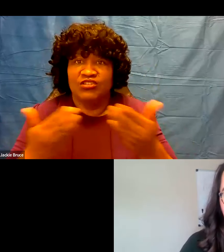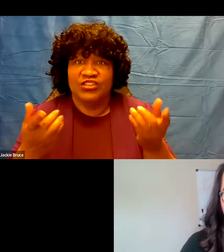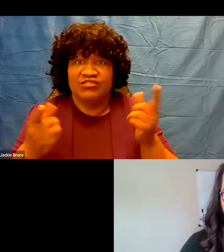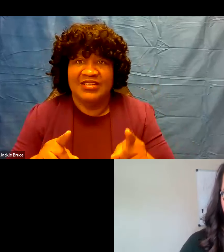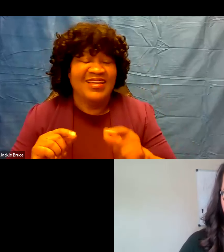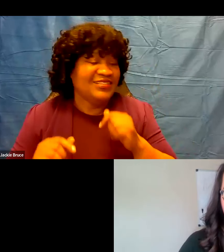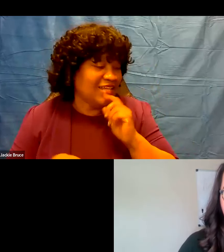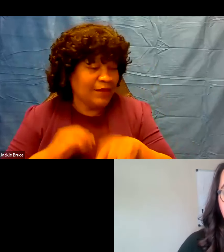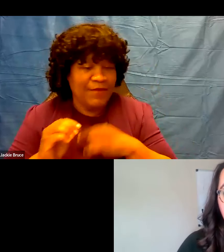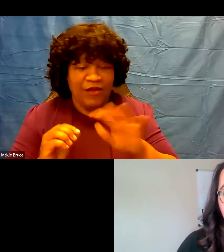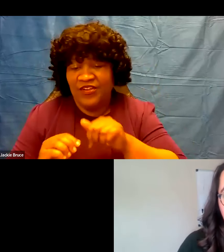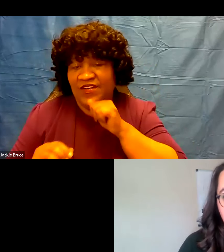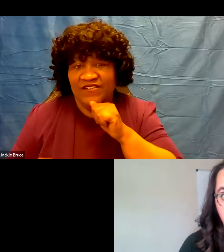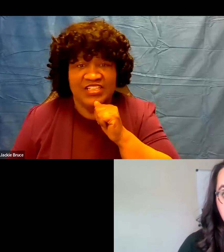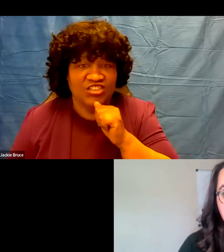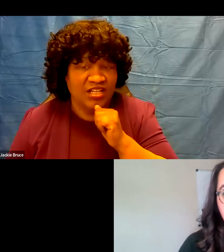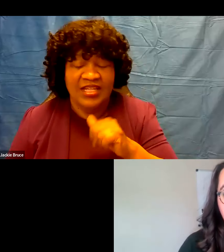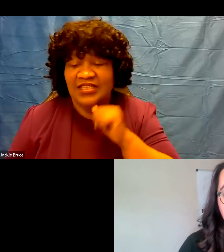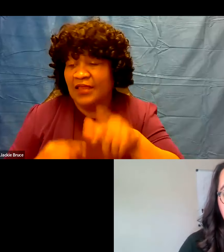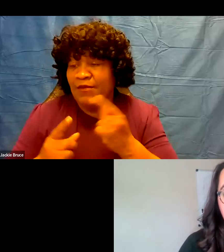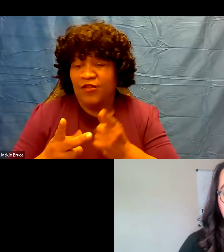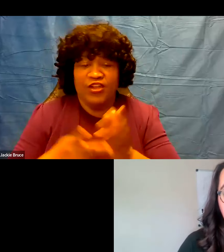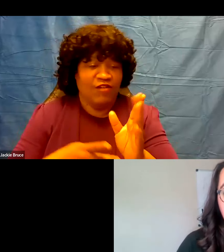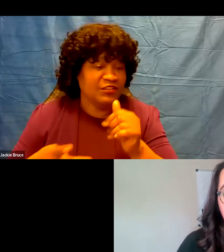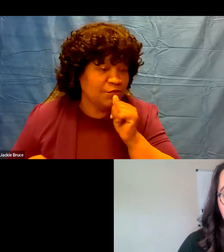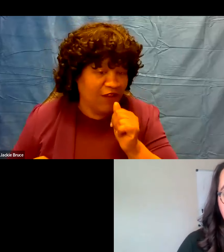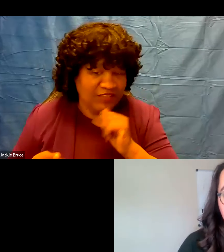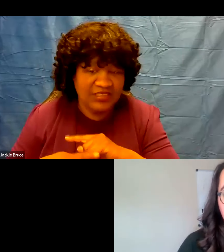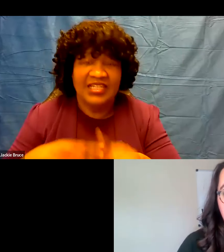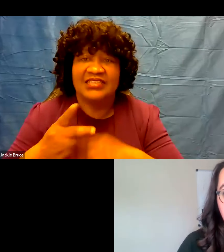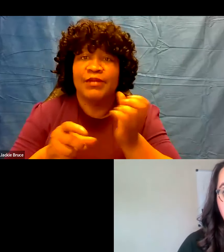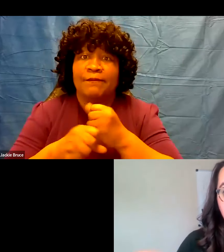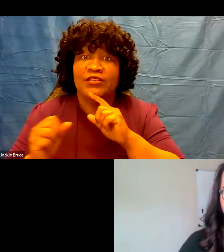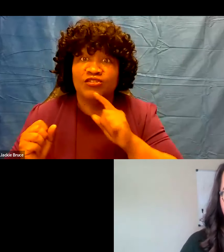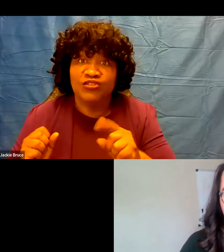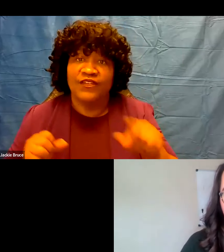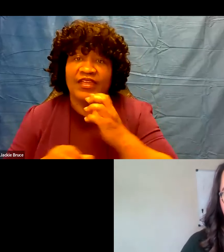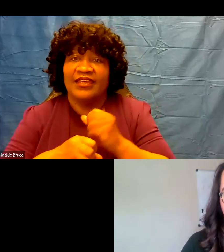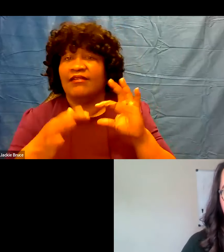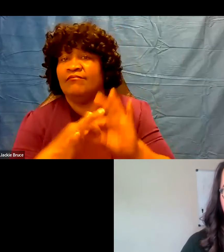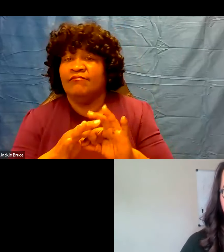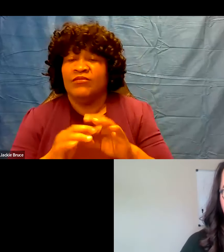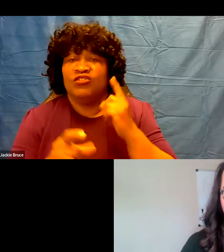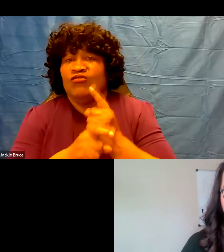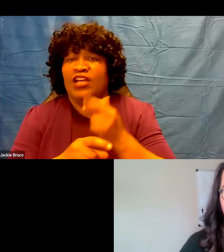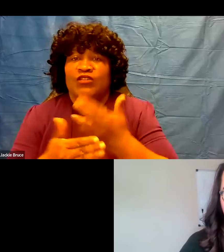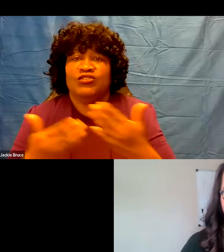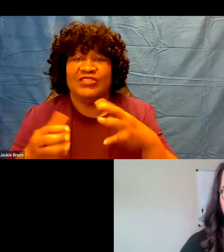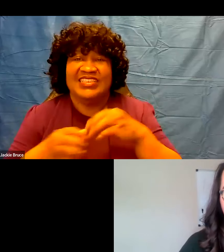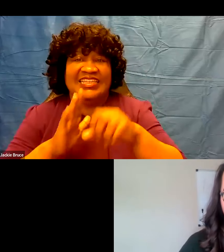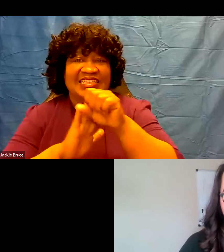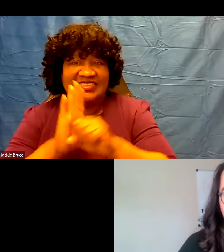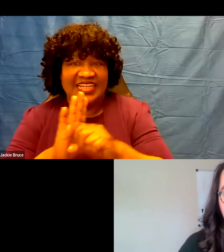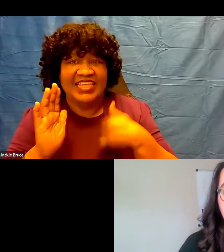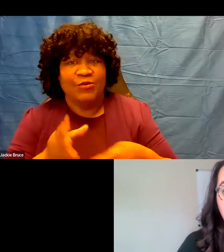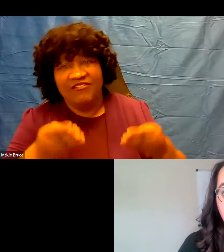not about their confidentiality or their rights to privacy. It's about making sure that they get connected to the resources in this state that we have funded